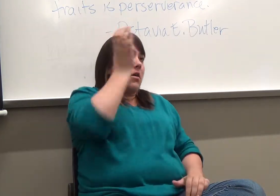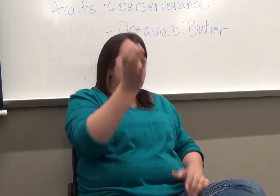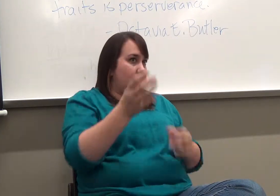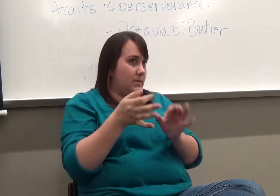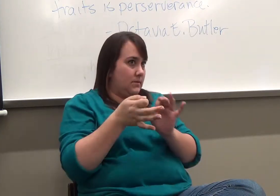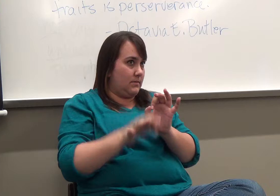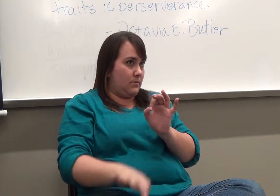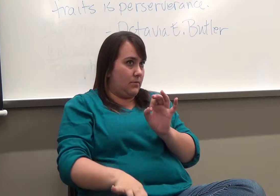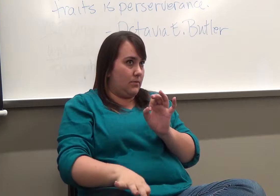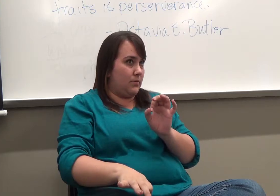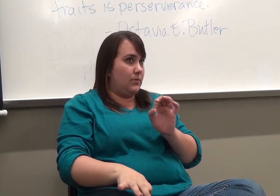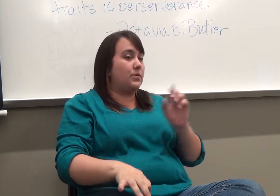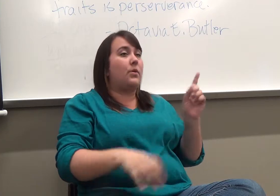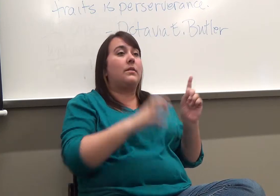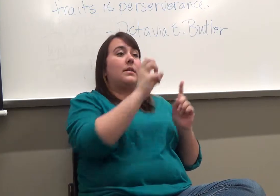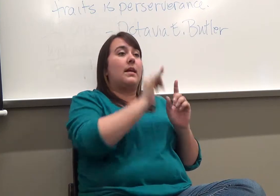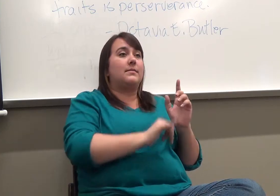what in an essay?